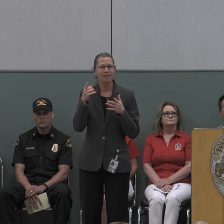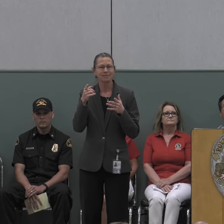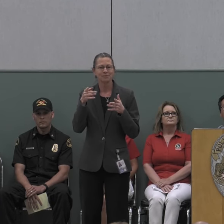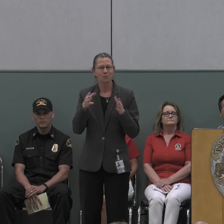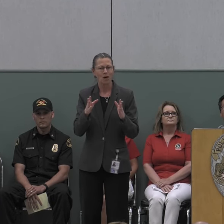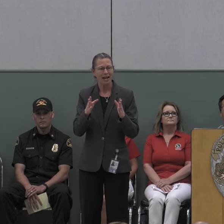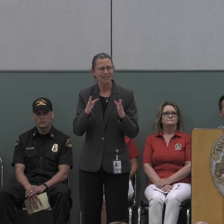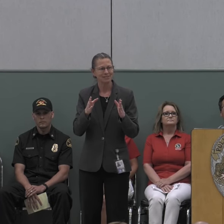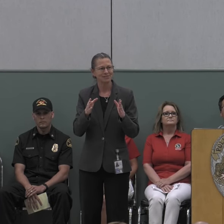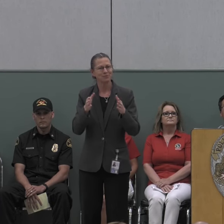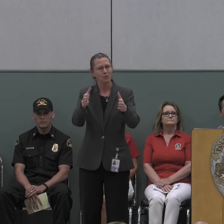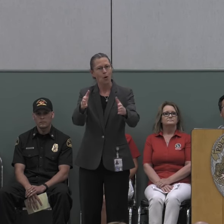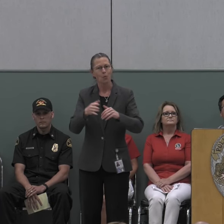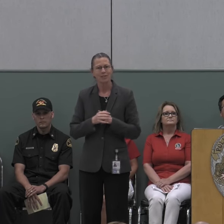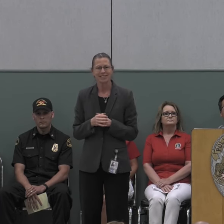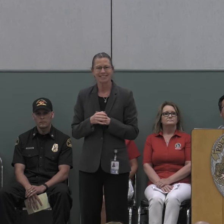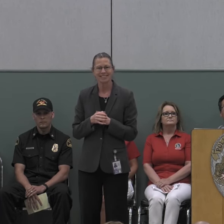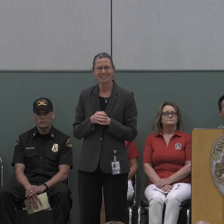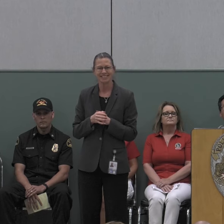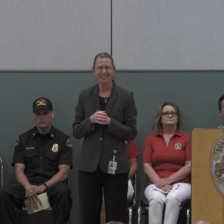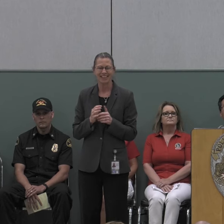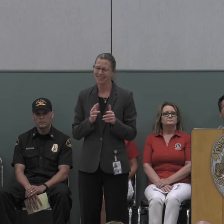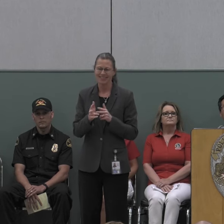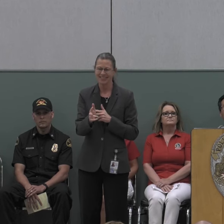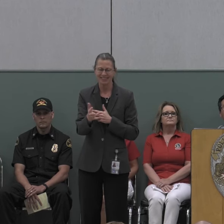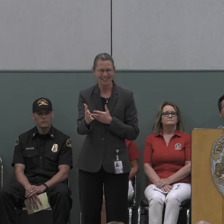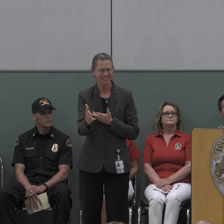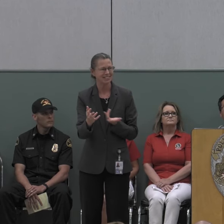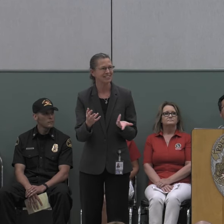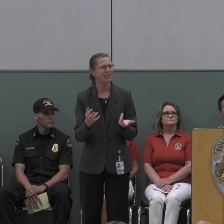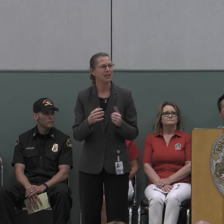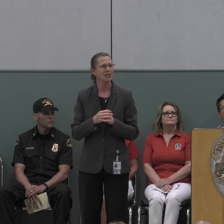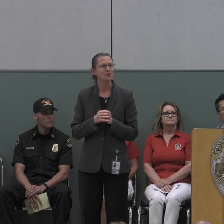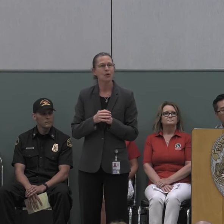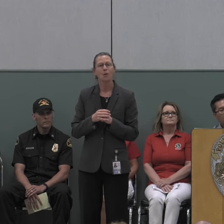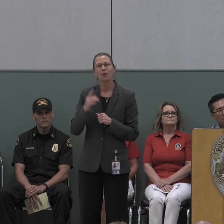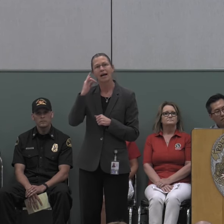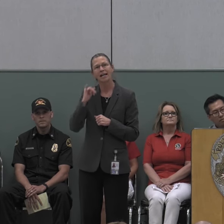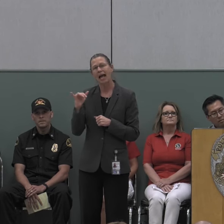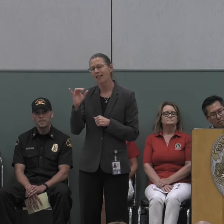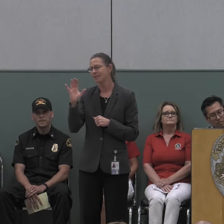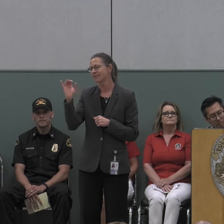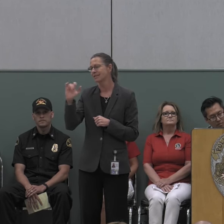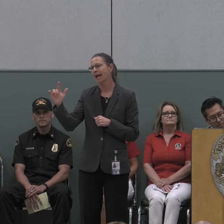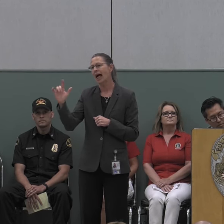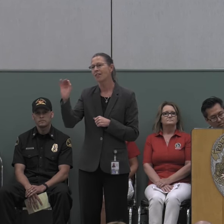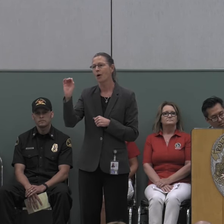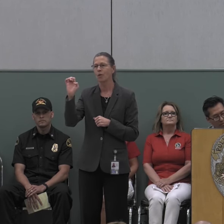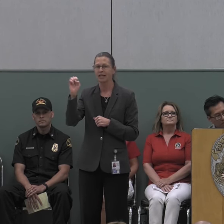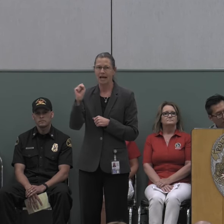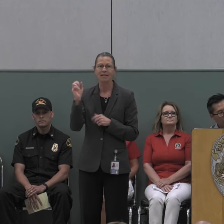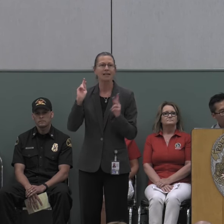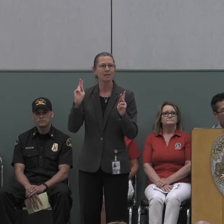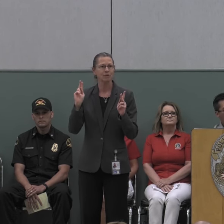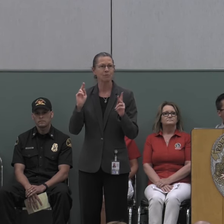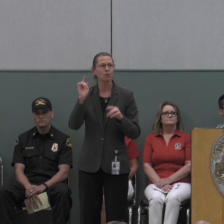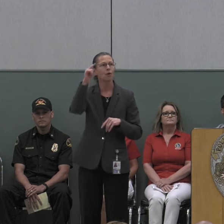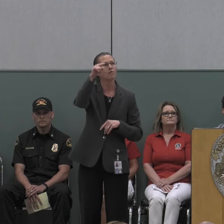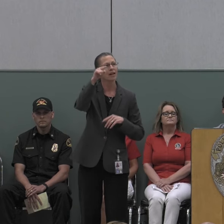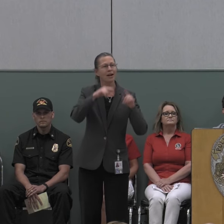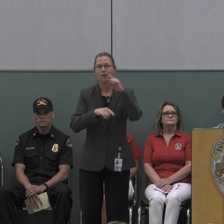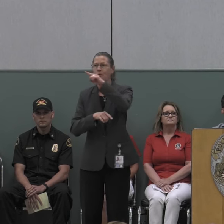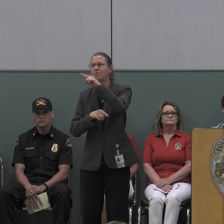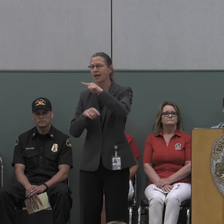over there. So Cal OES, they have people over here, over there, over here. So